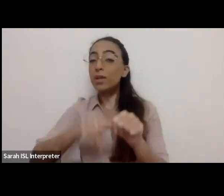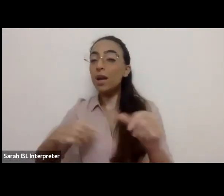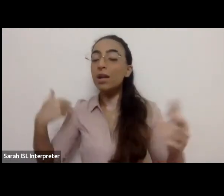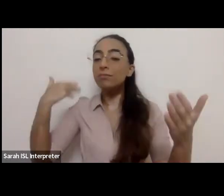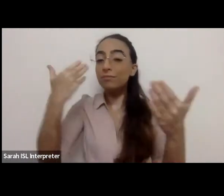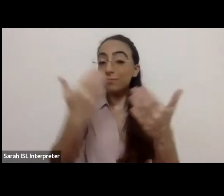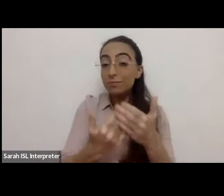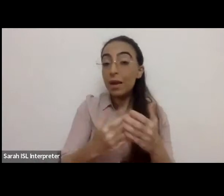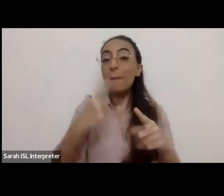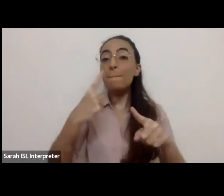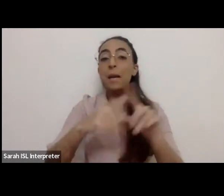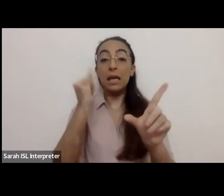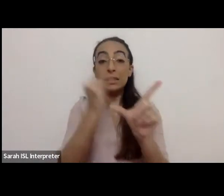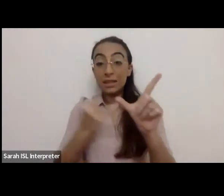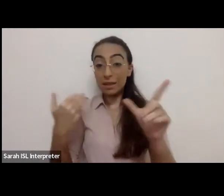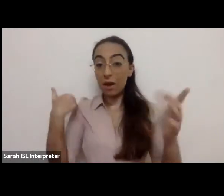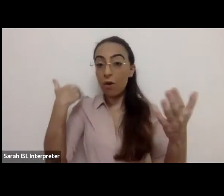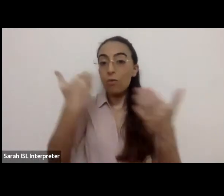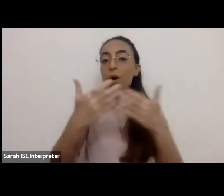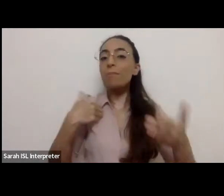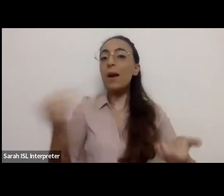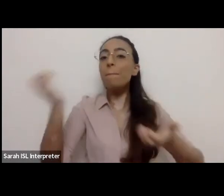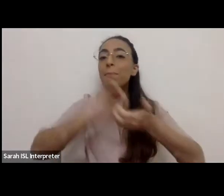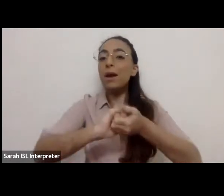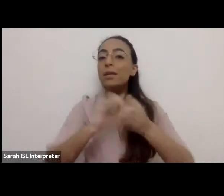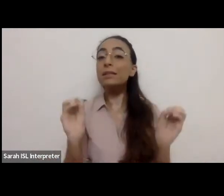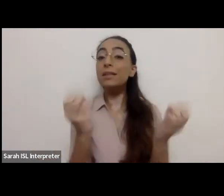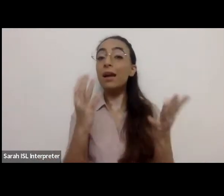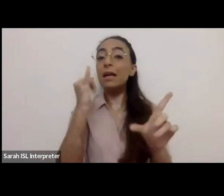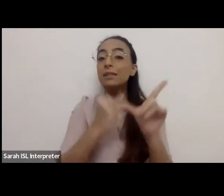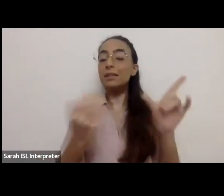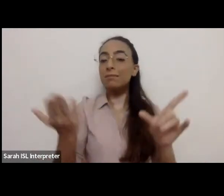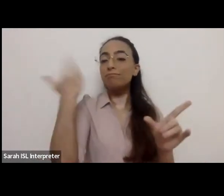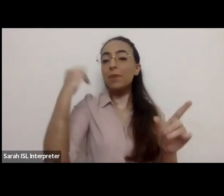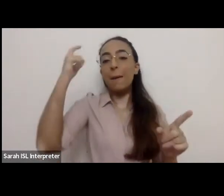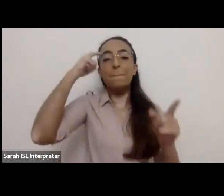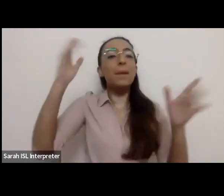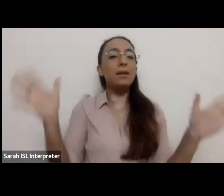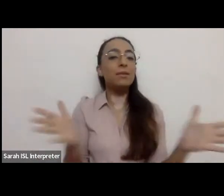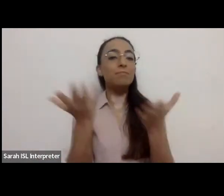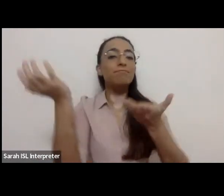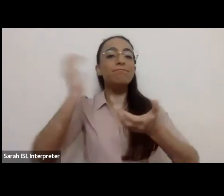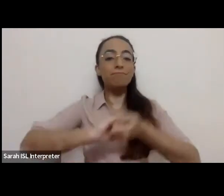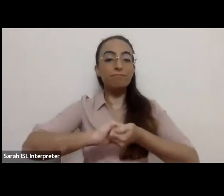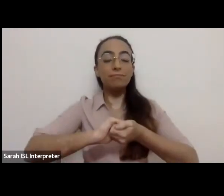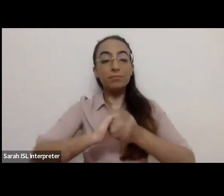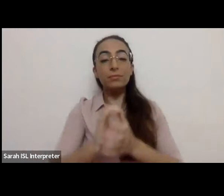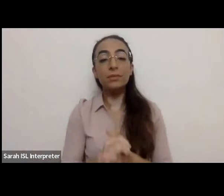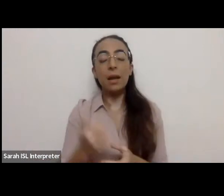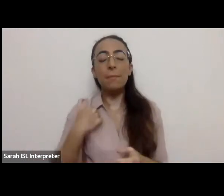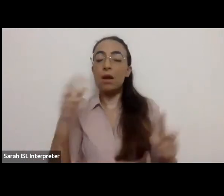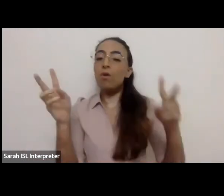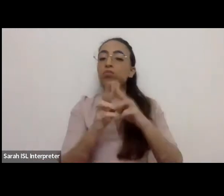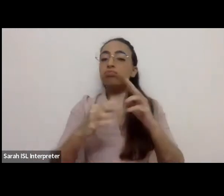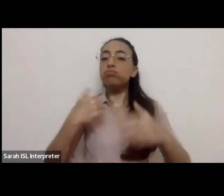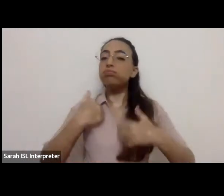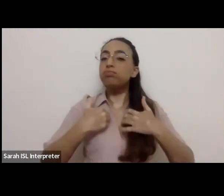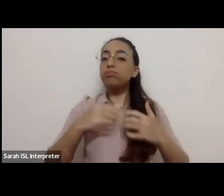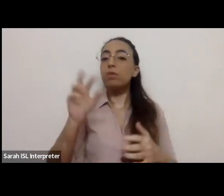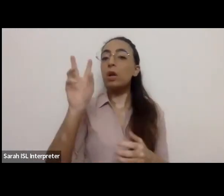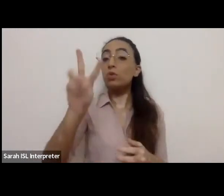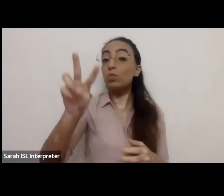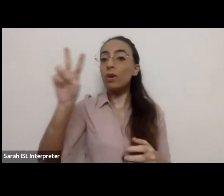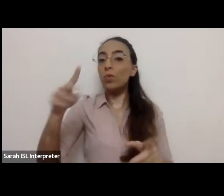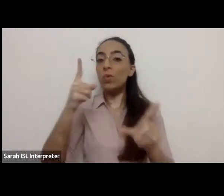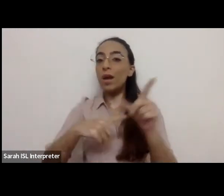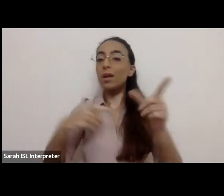NCPEDP-MIndtree partnership, and we take pride in that. And the excitement for the last 22 years